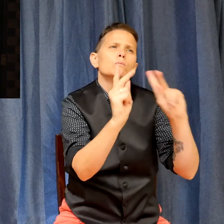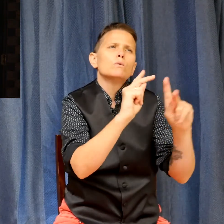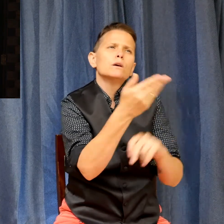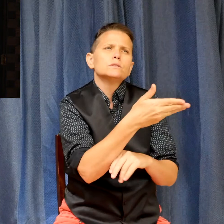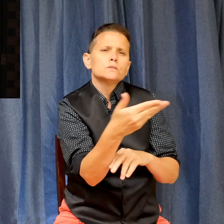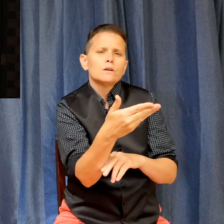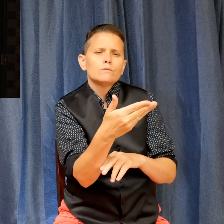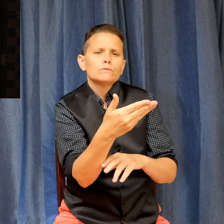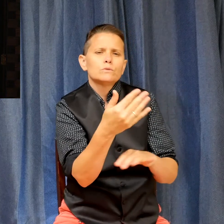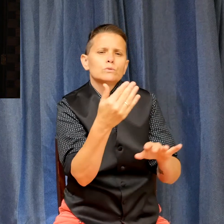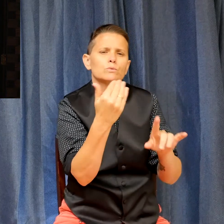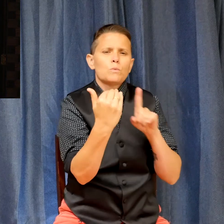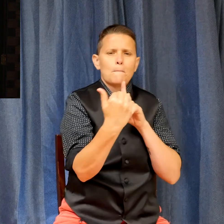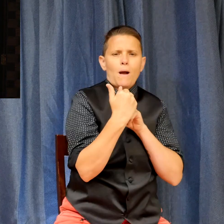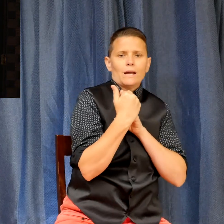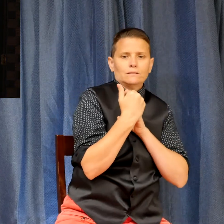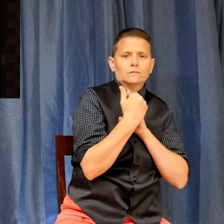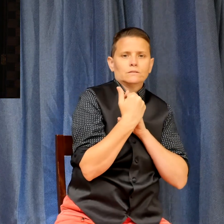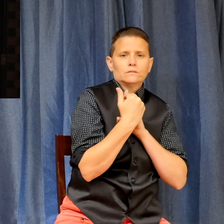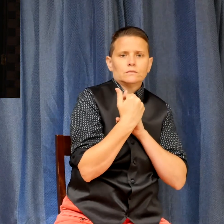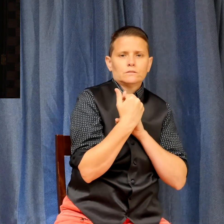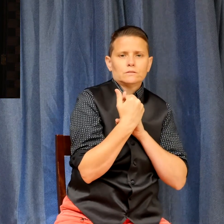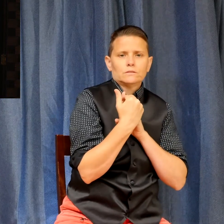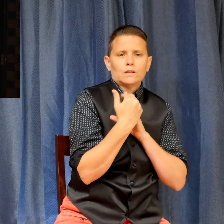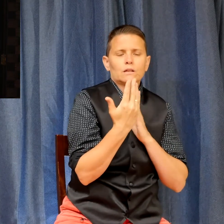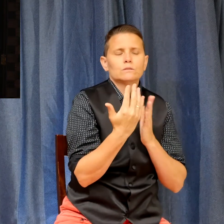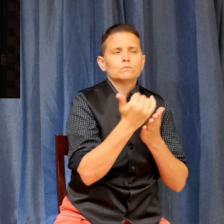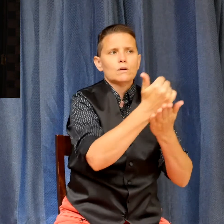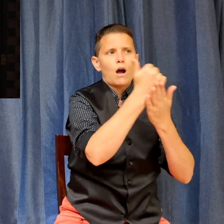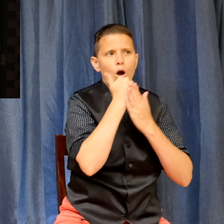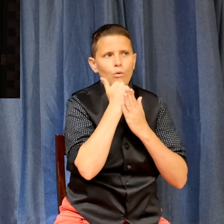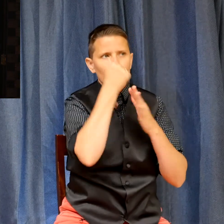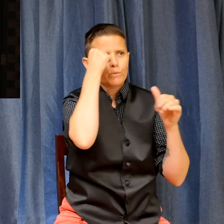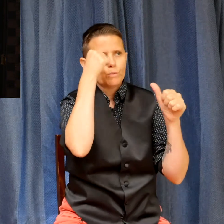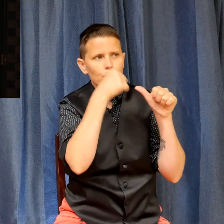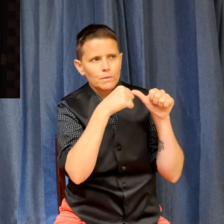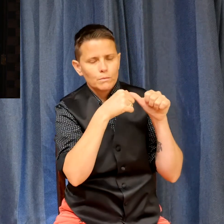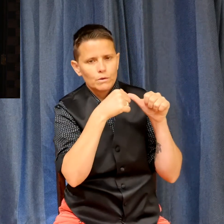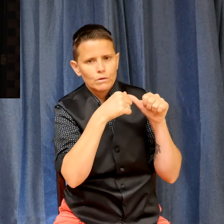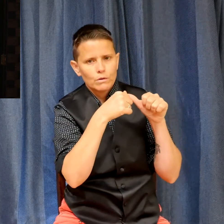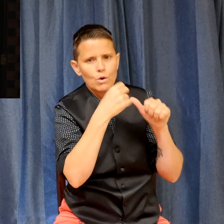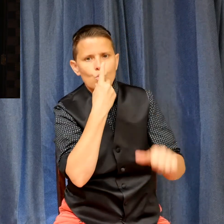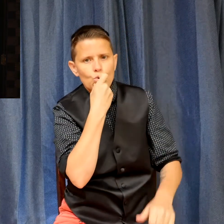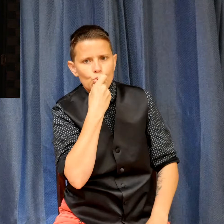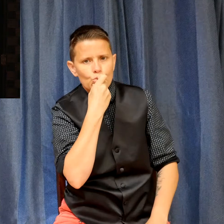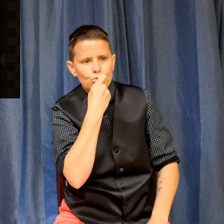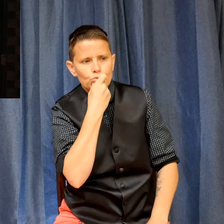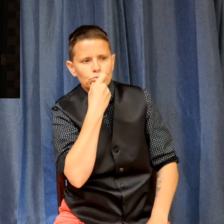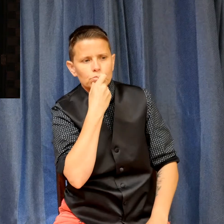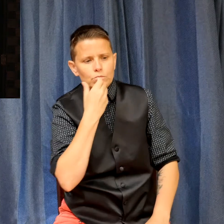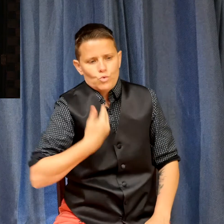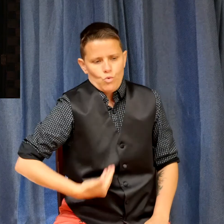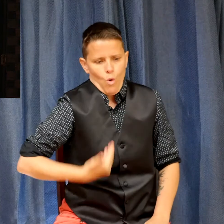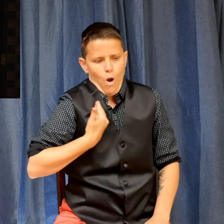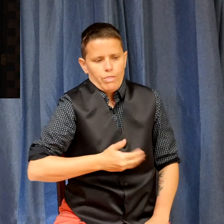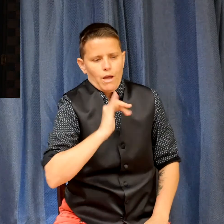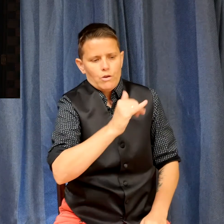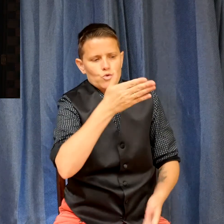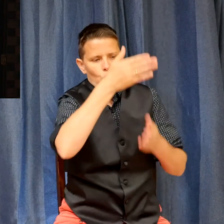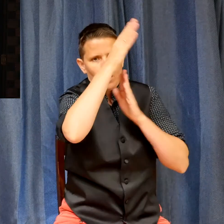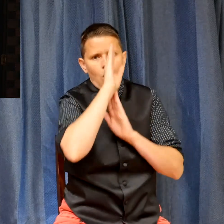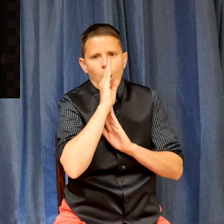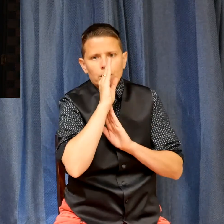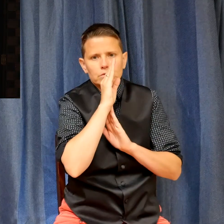true to have a group of people around you that can remind you who you are, even though you can't see your own light.